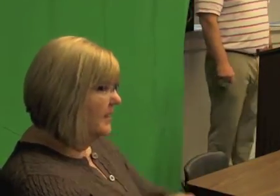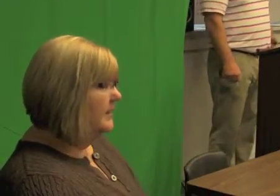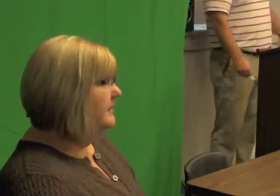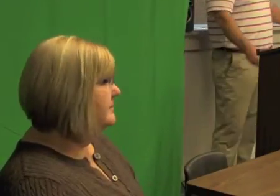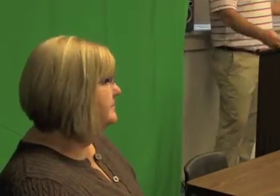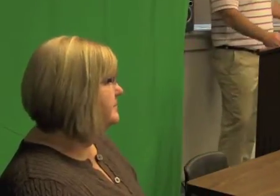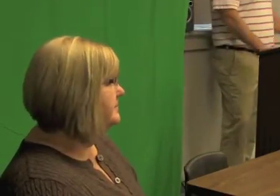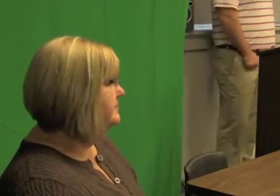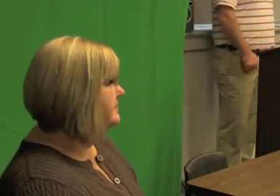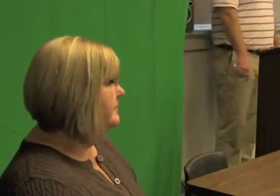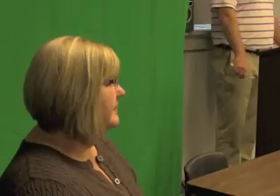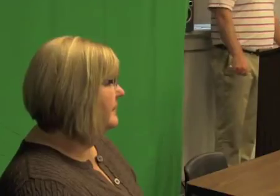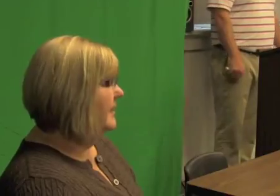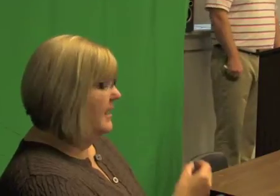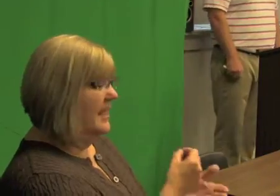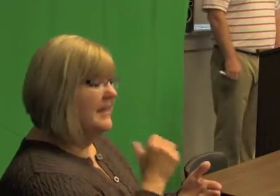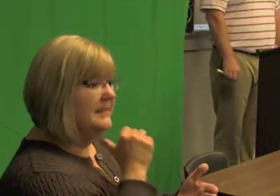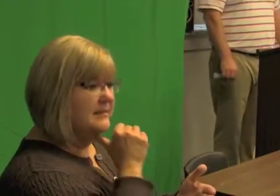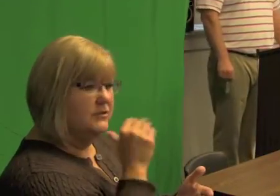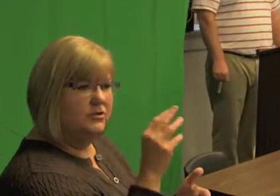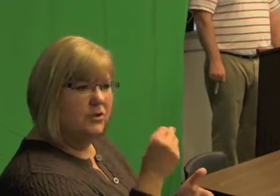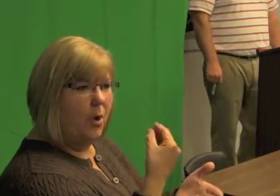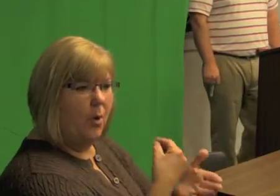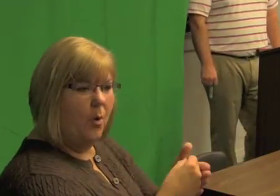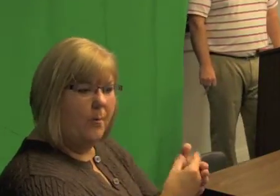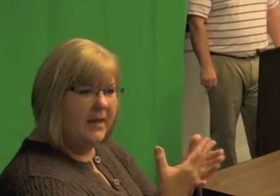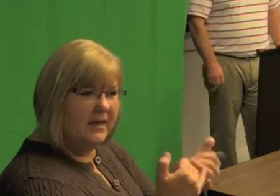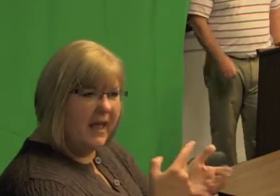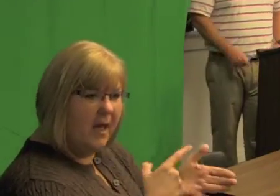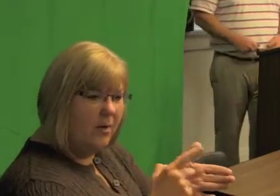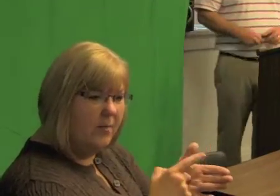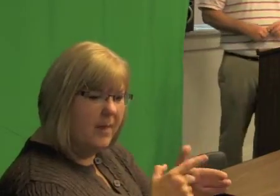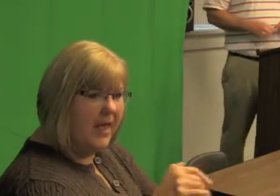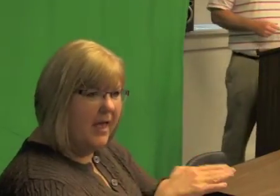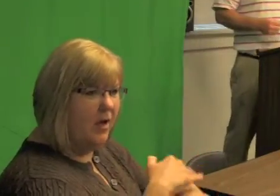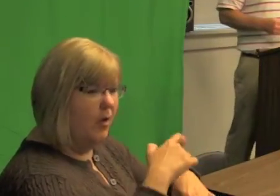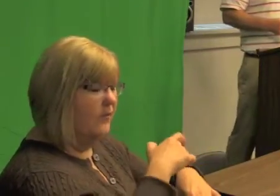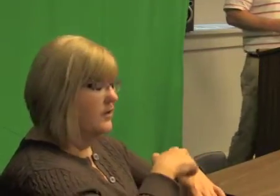If I buy something and they say you don't have to give me money now, pay it over time, what am I talking about?